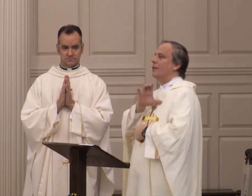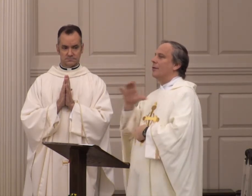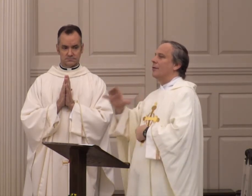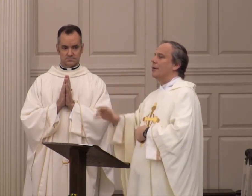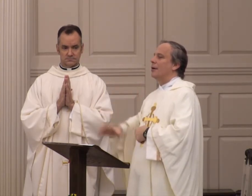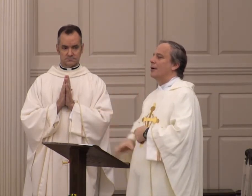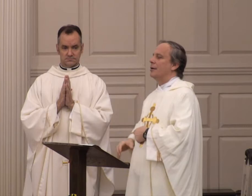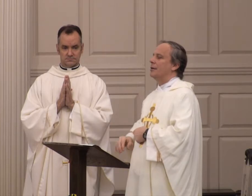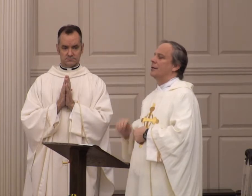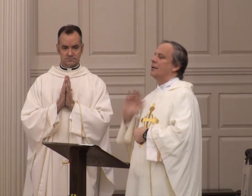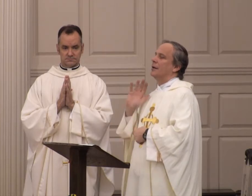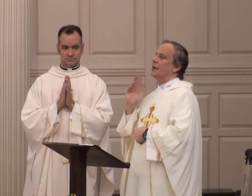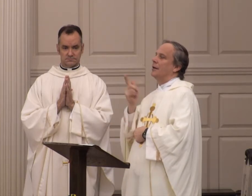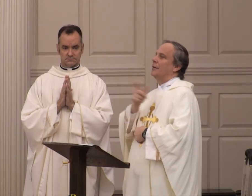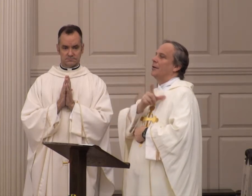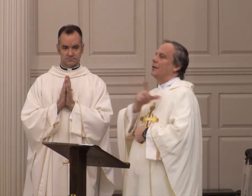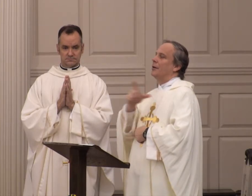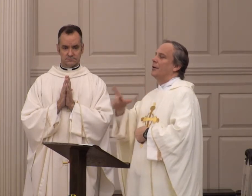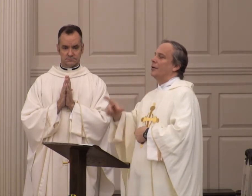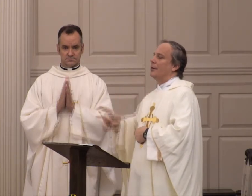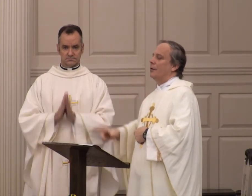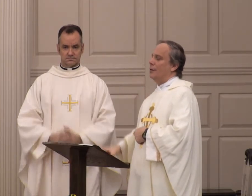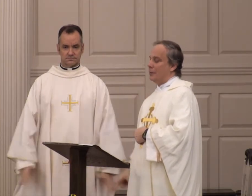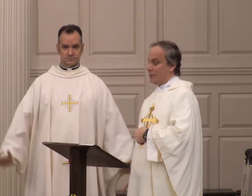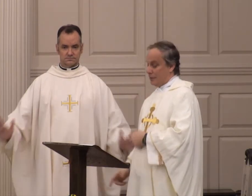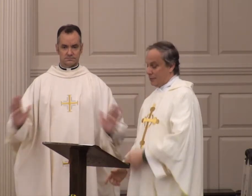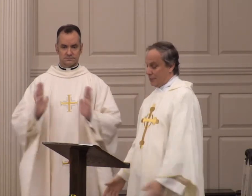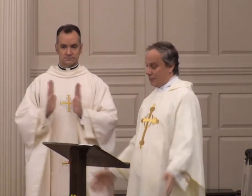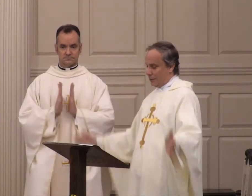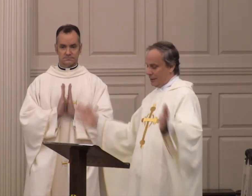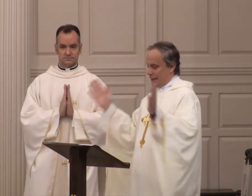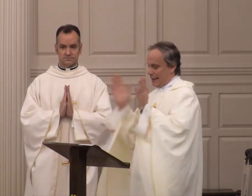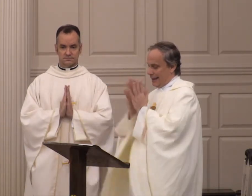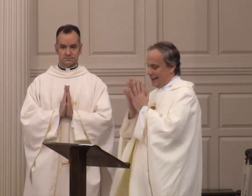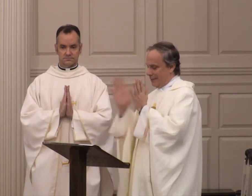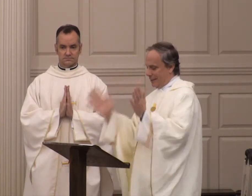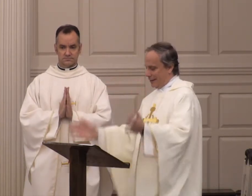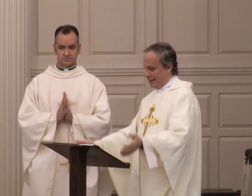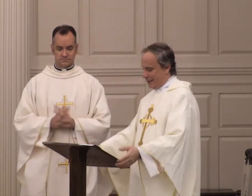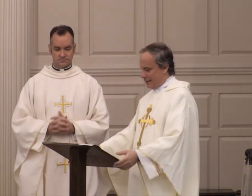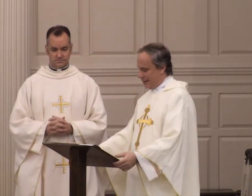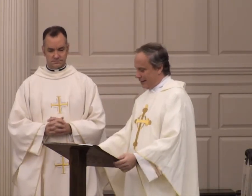our Blessed Virgin Mary's intercession for us forever through Christ our Lord. Amen.